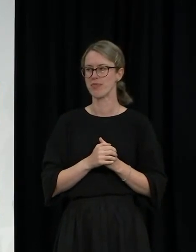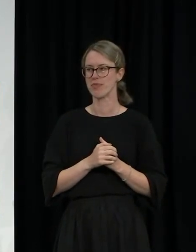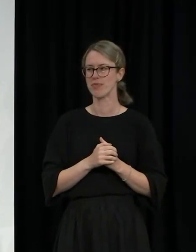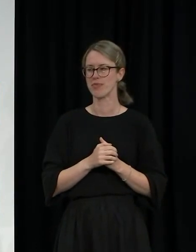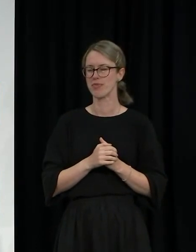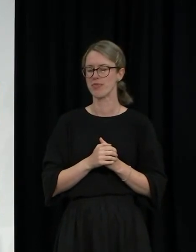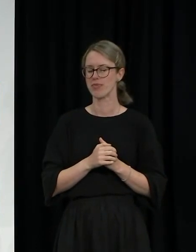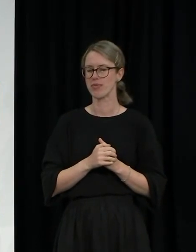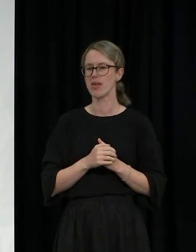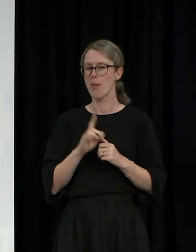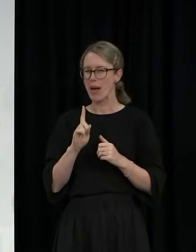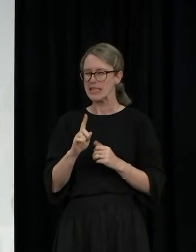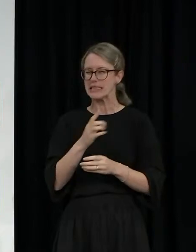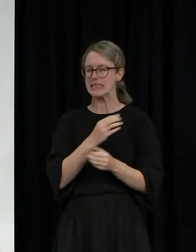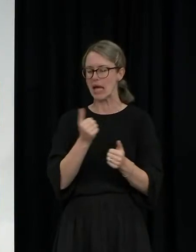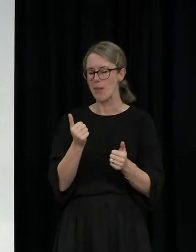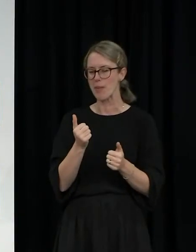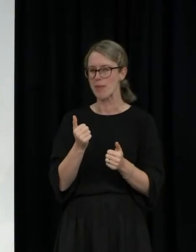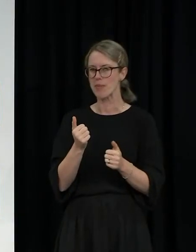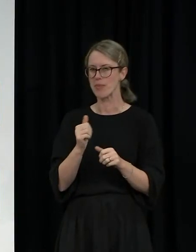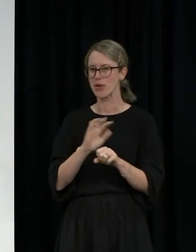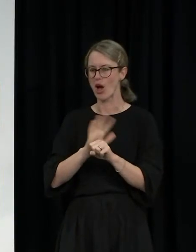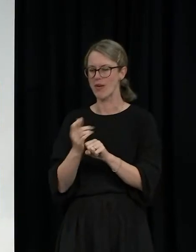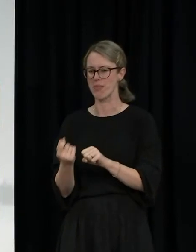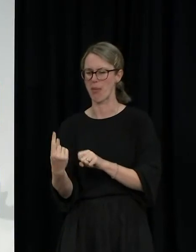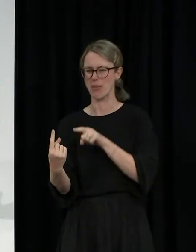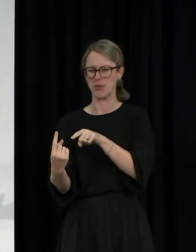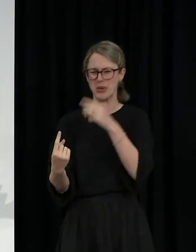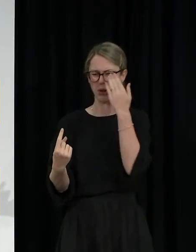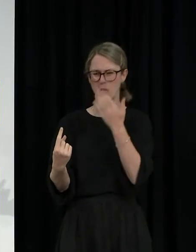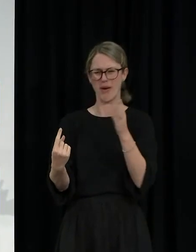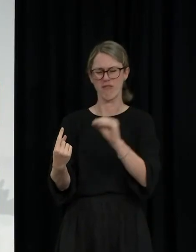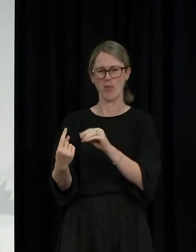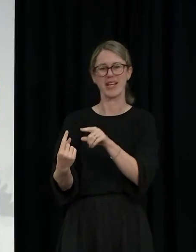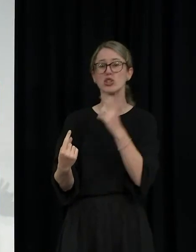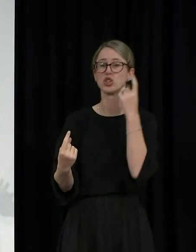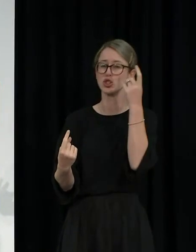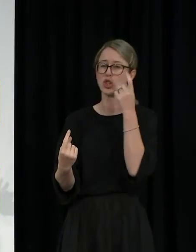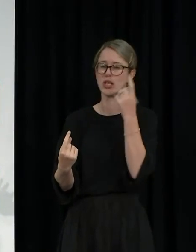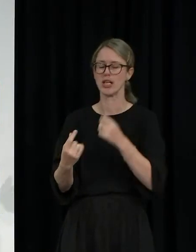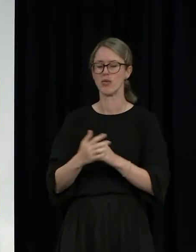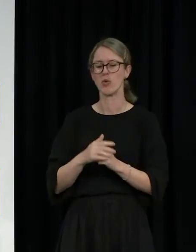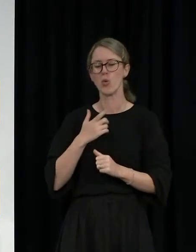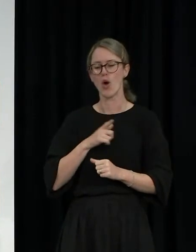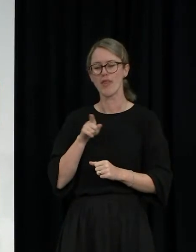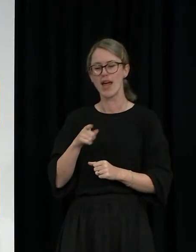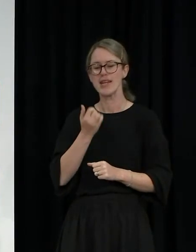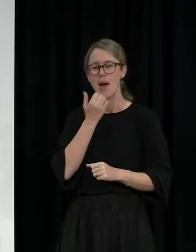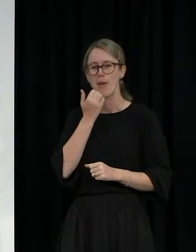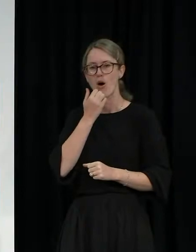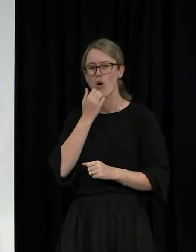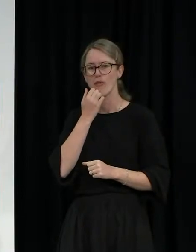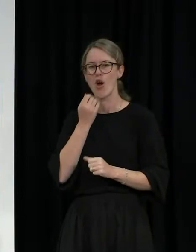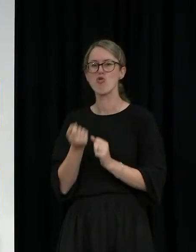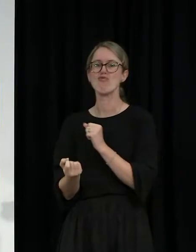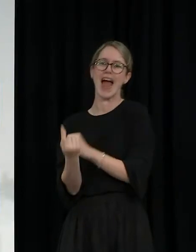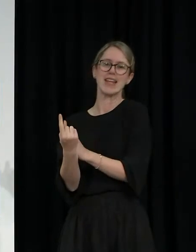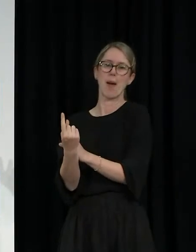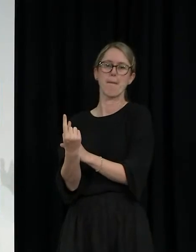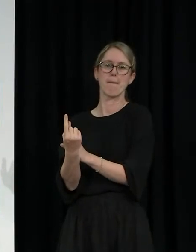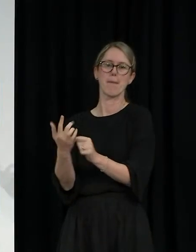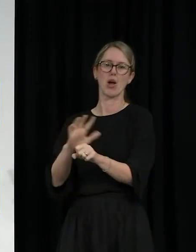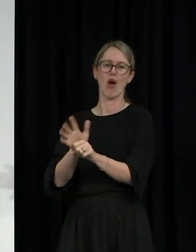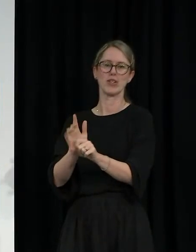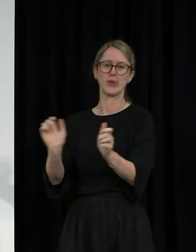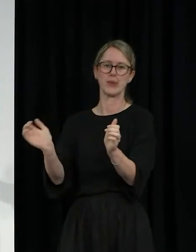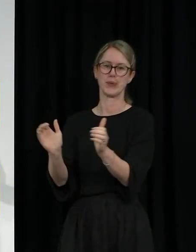way, because mystery cases by their essence provide us with concerns. So we want to see that number get as low as we possibly can. I